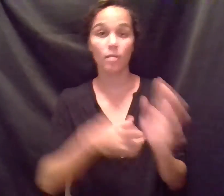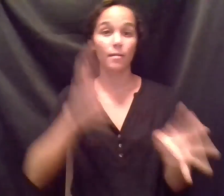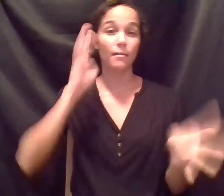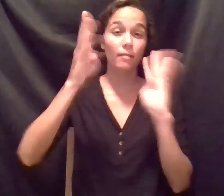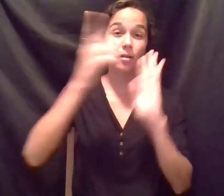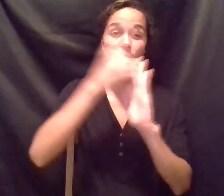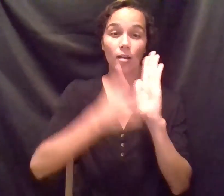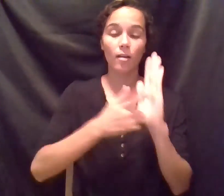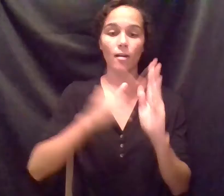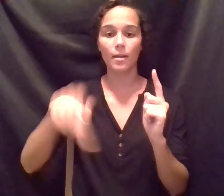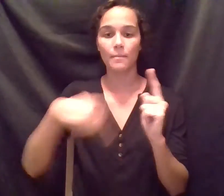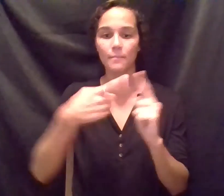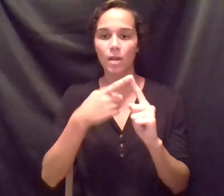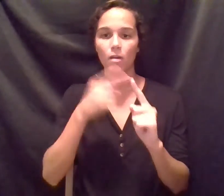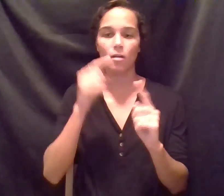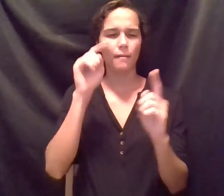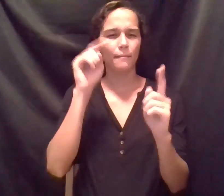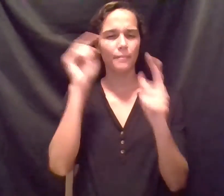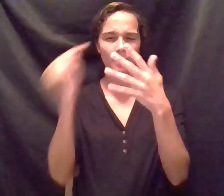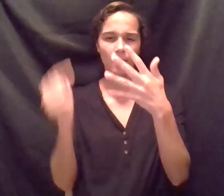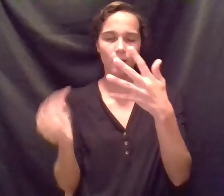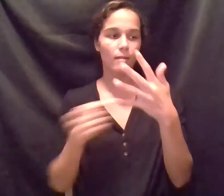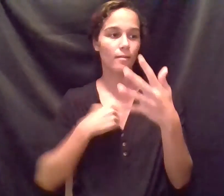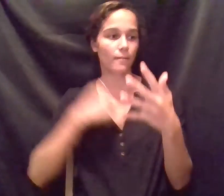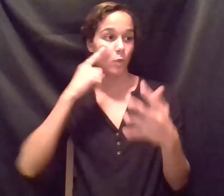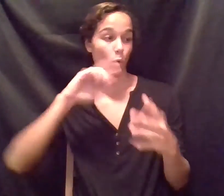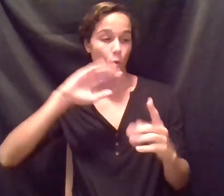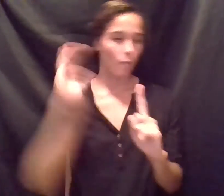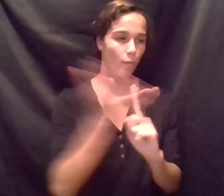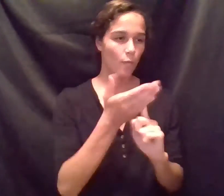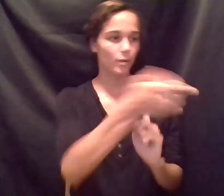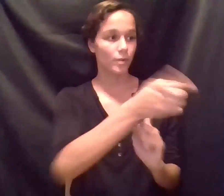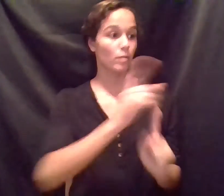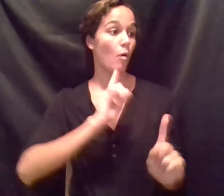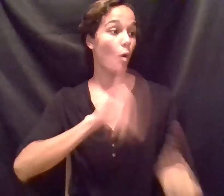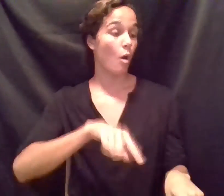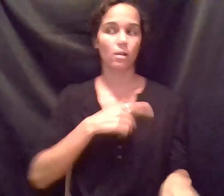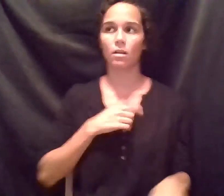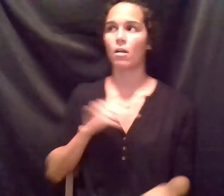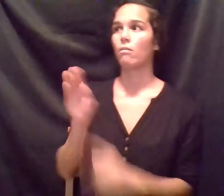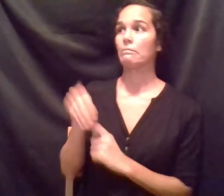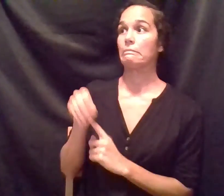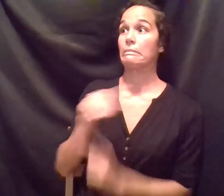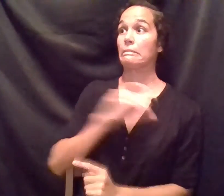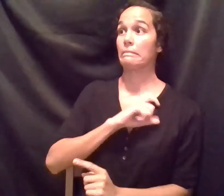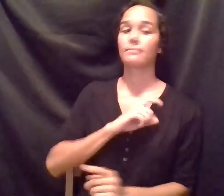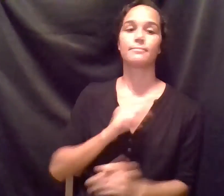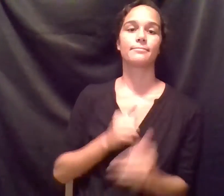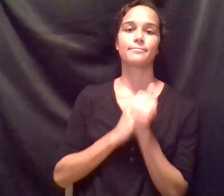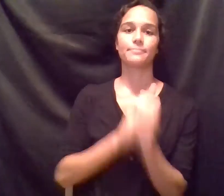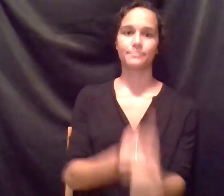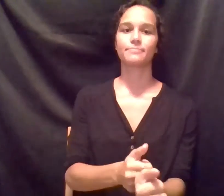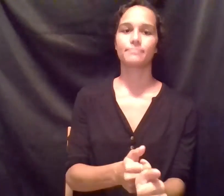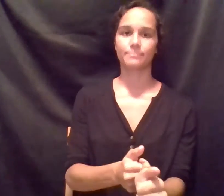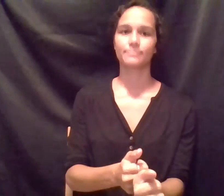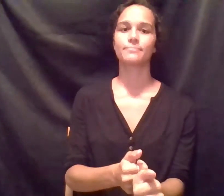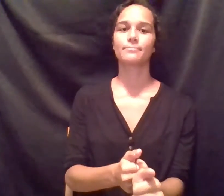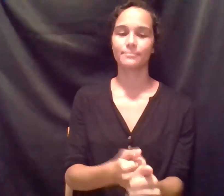these conniving things if they wish to try to get you to do what they want you to do. It is